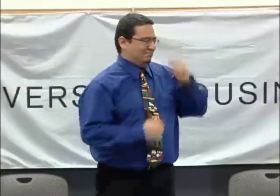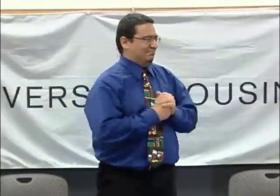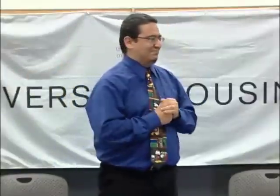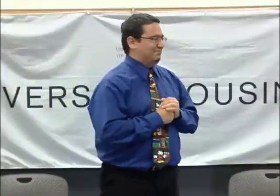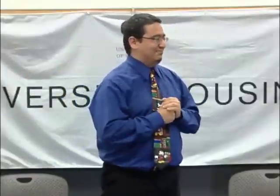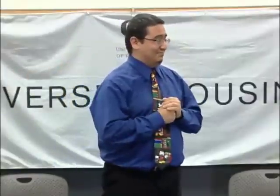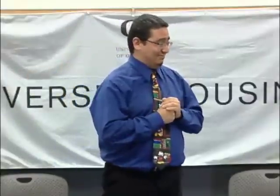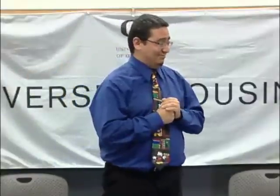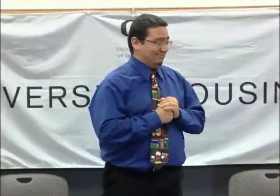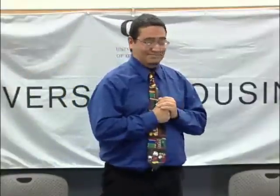watch.